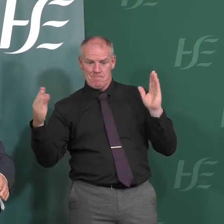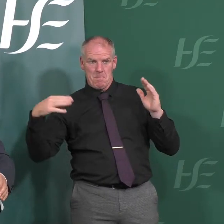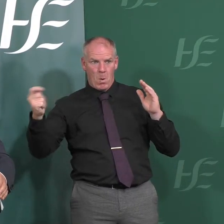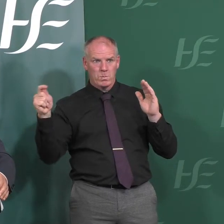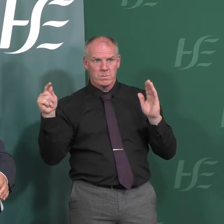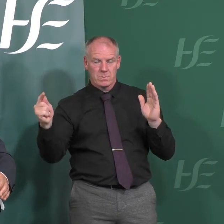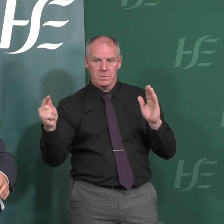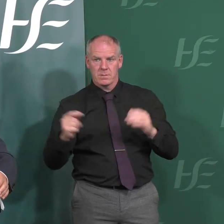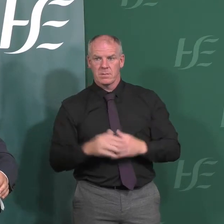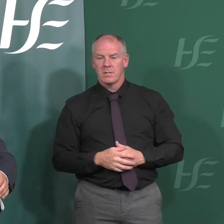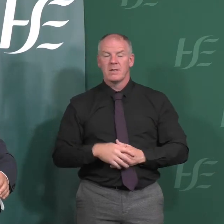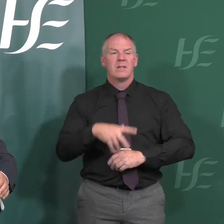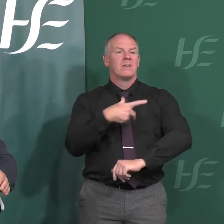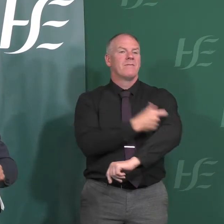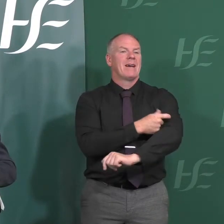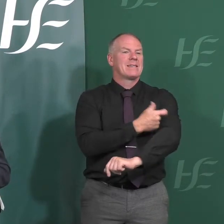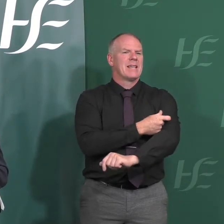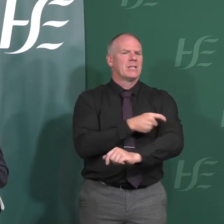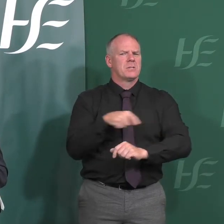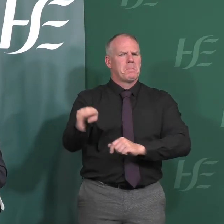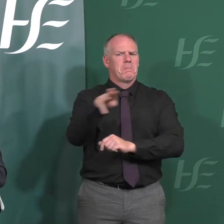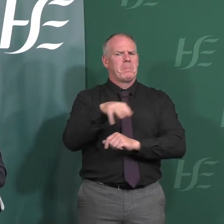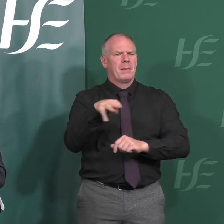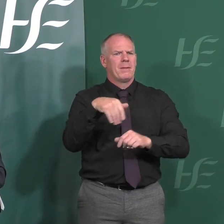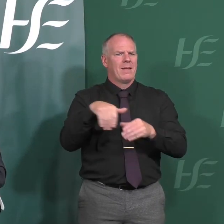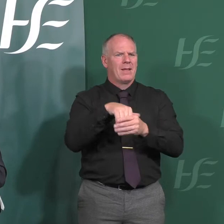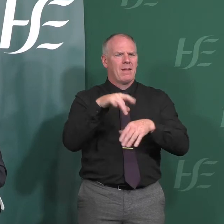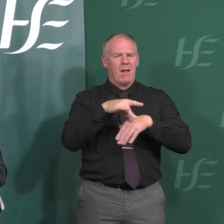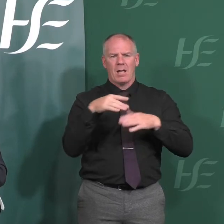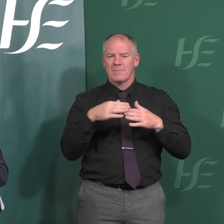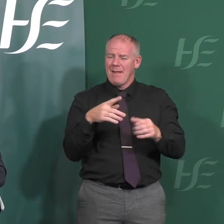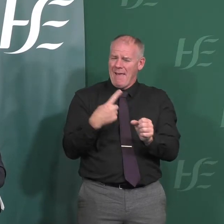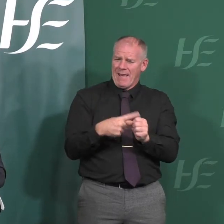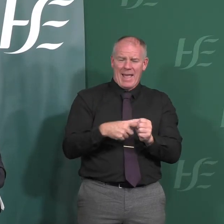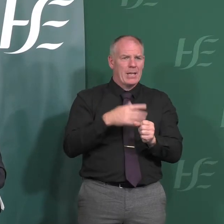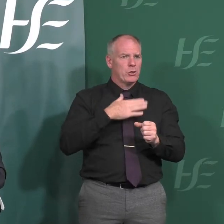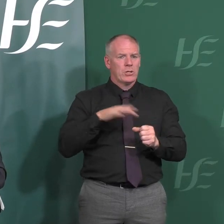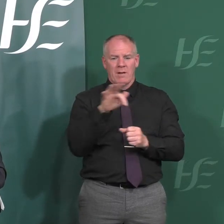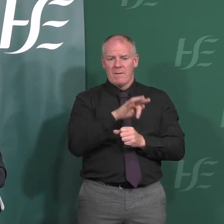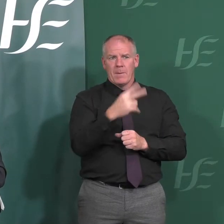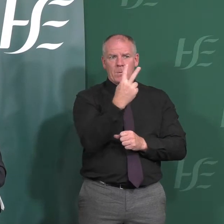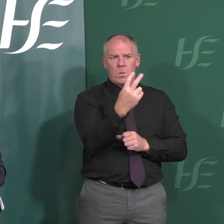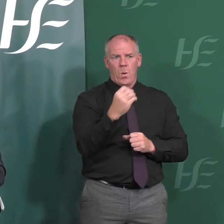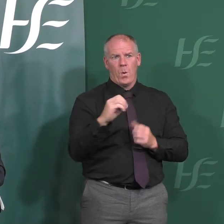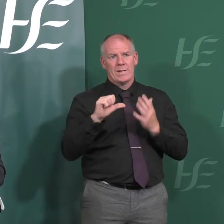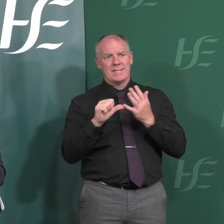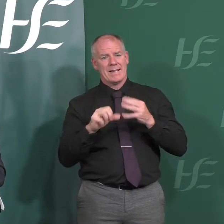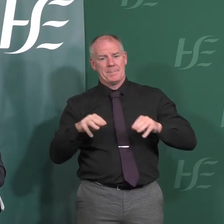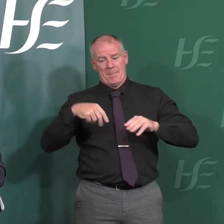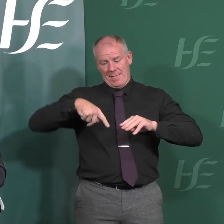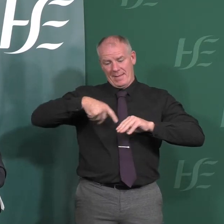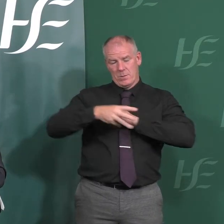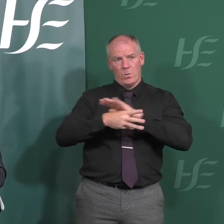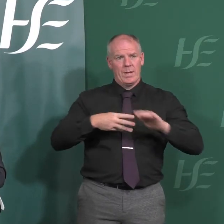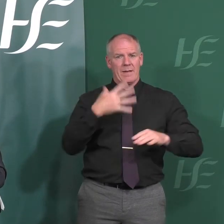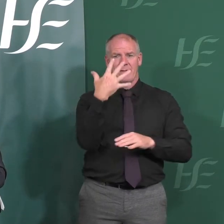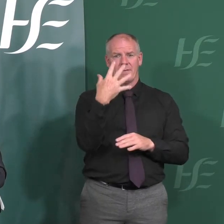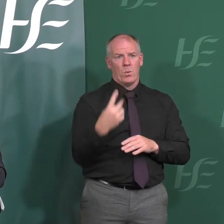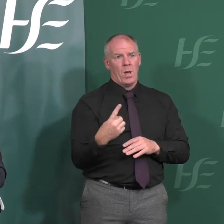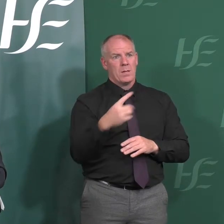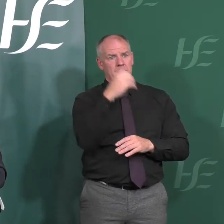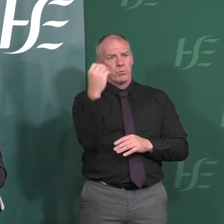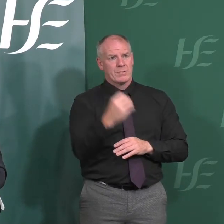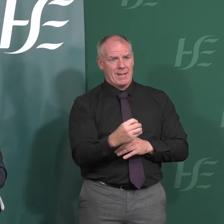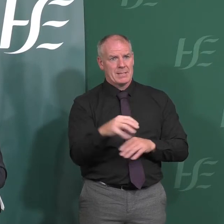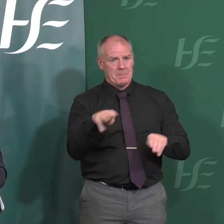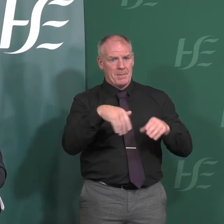On vaccination status in hospital, and again, a snapshot of the 206 people for this week, 51% of the hospitalised